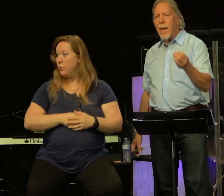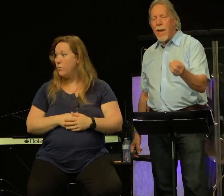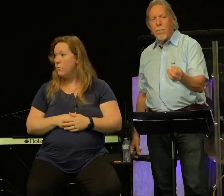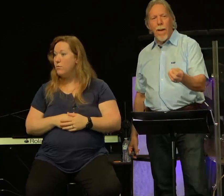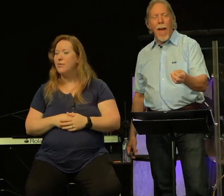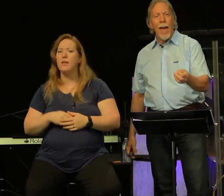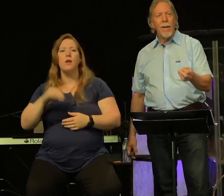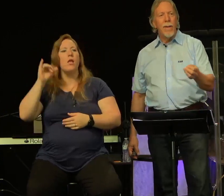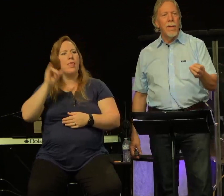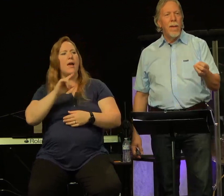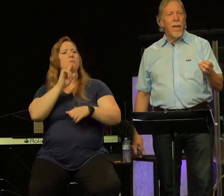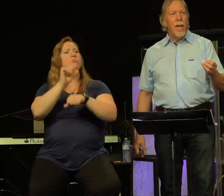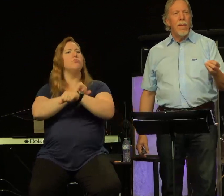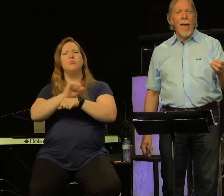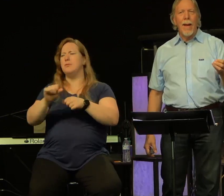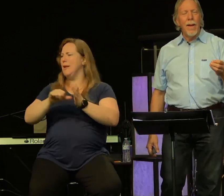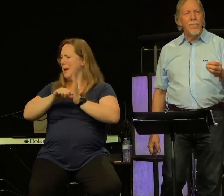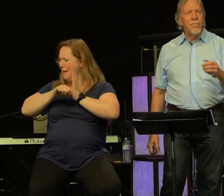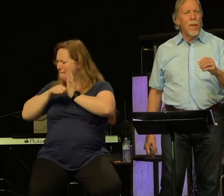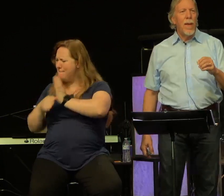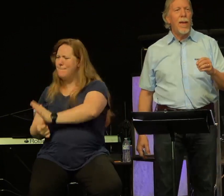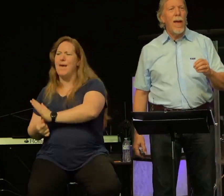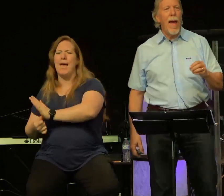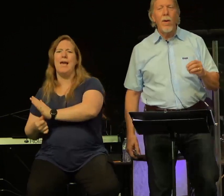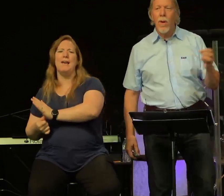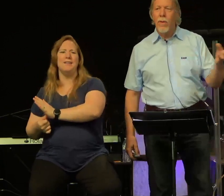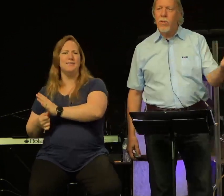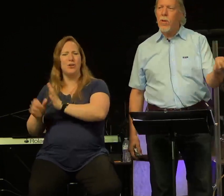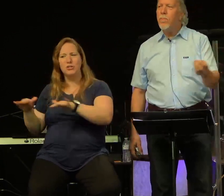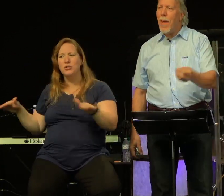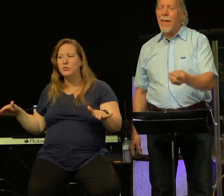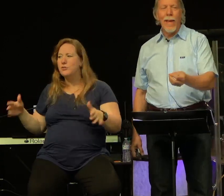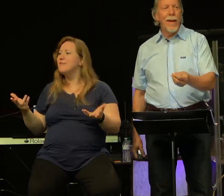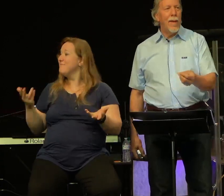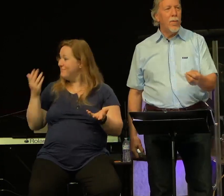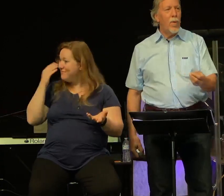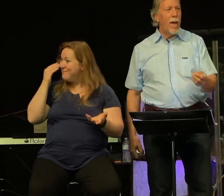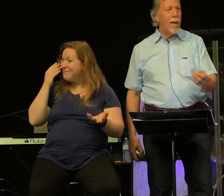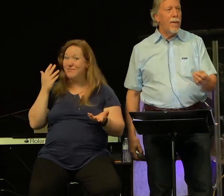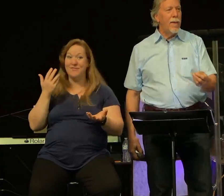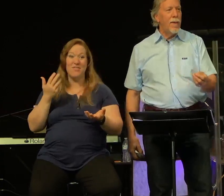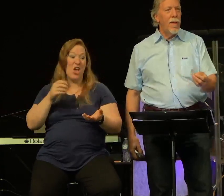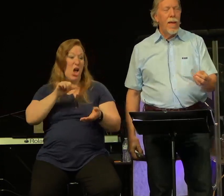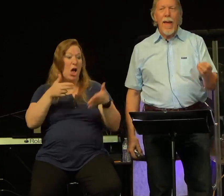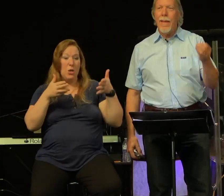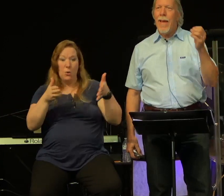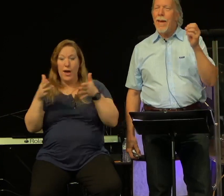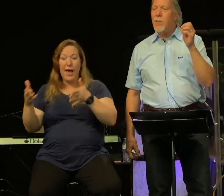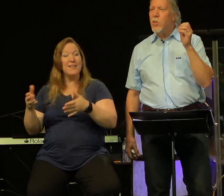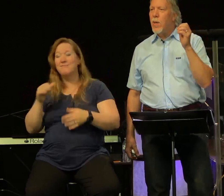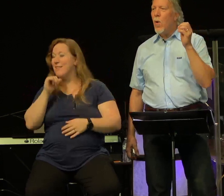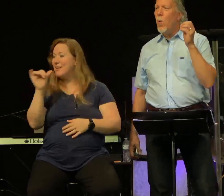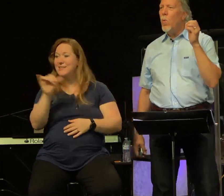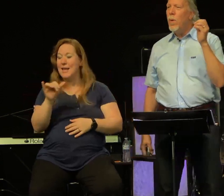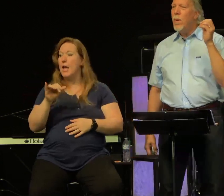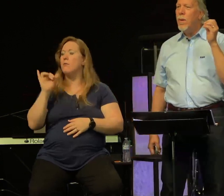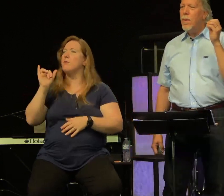makes an impact that I don't know that you could make any other way. And yet it's